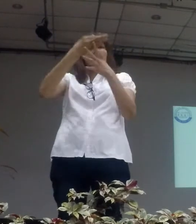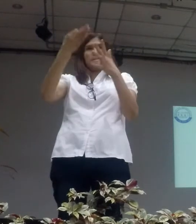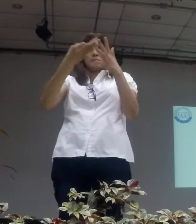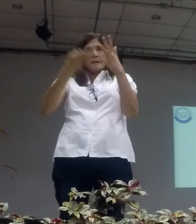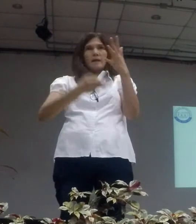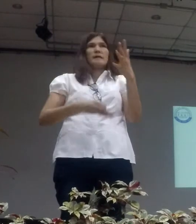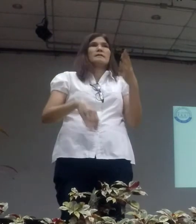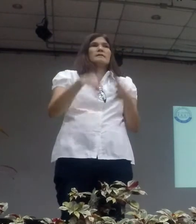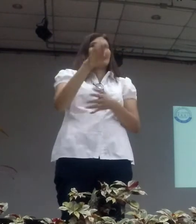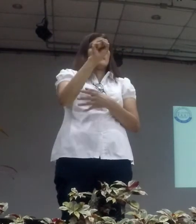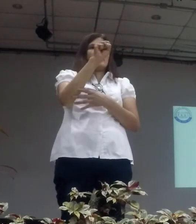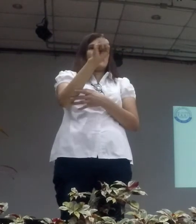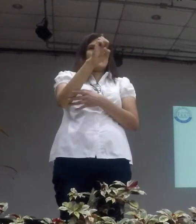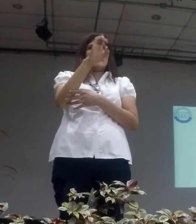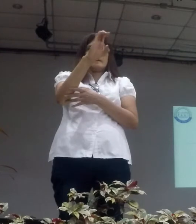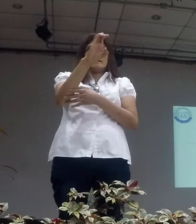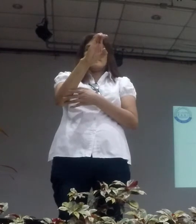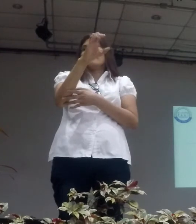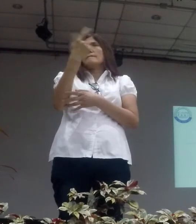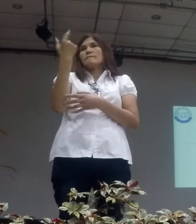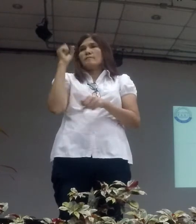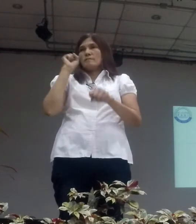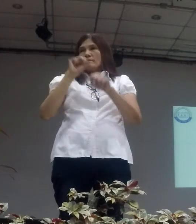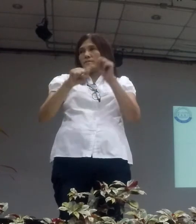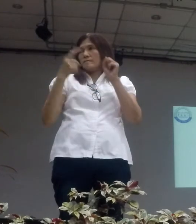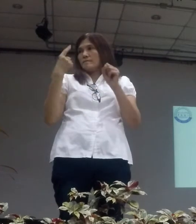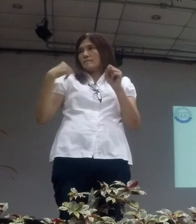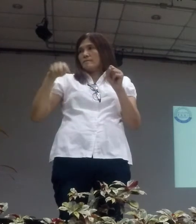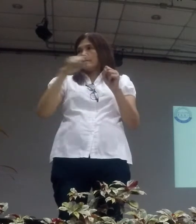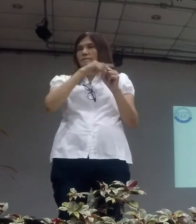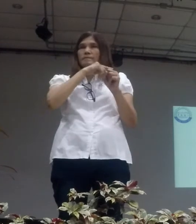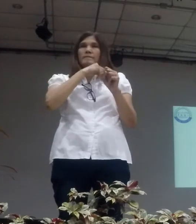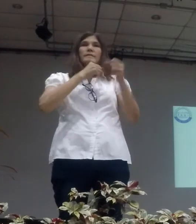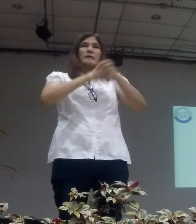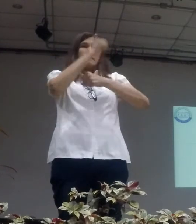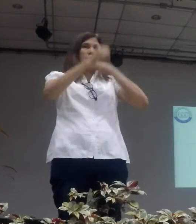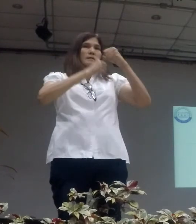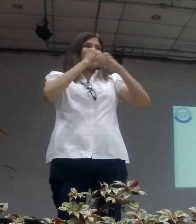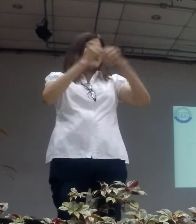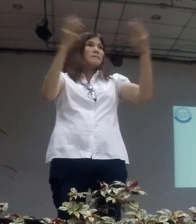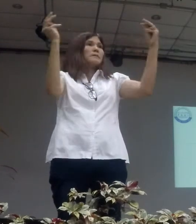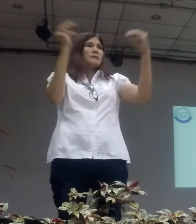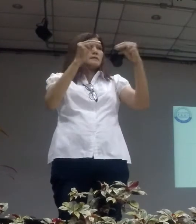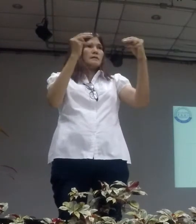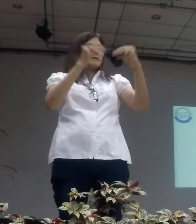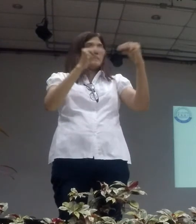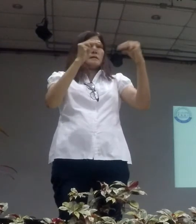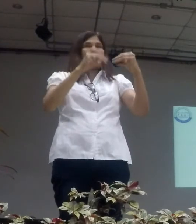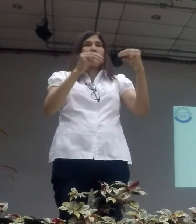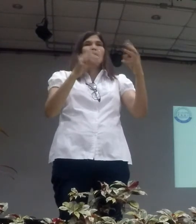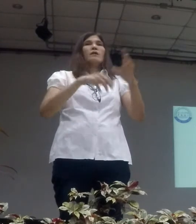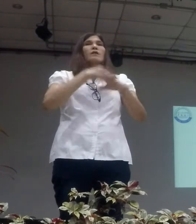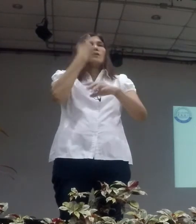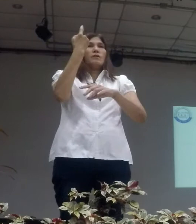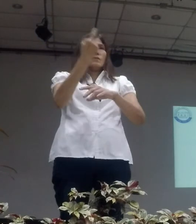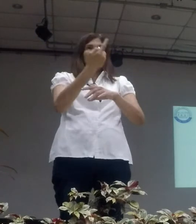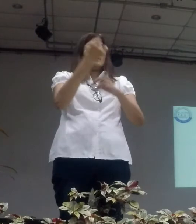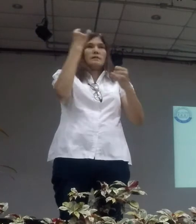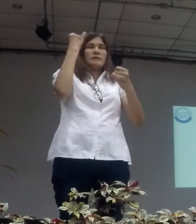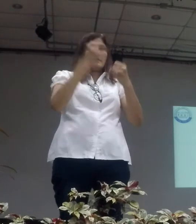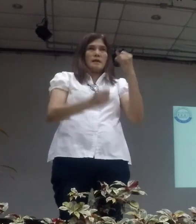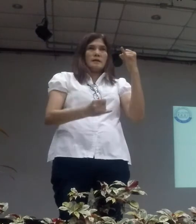Exchange Commission that henceforth our annual meeting will be on the